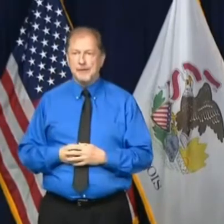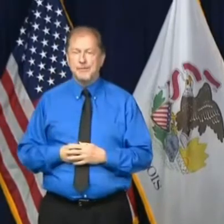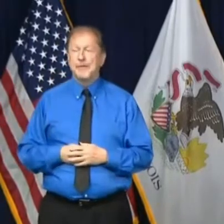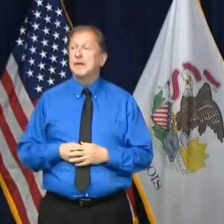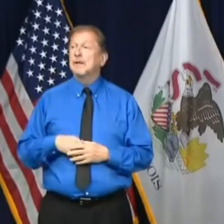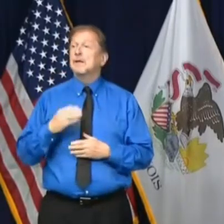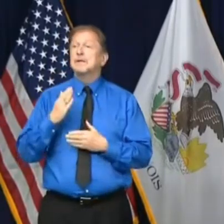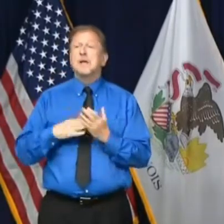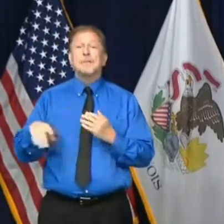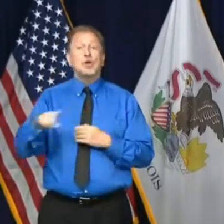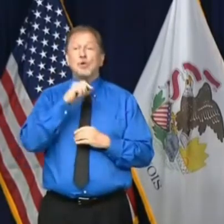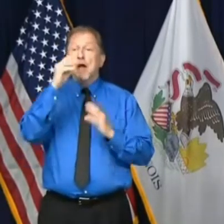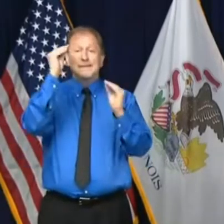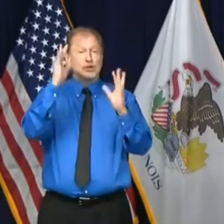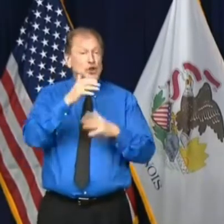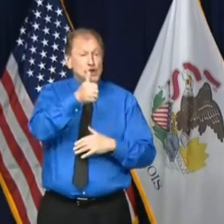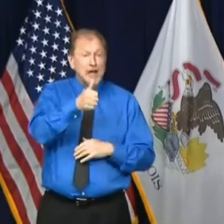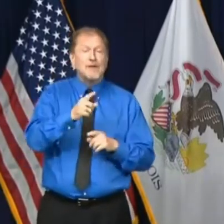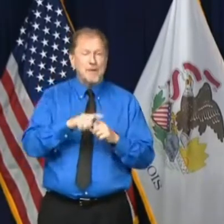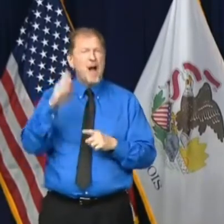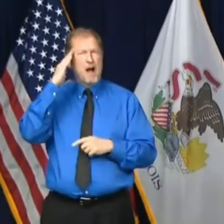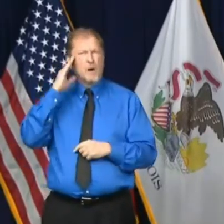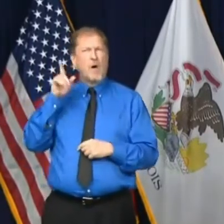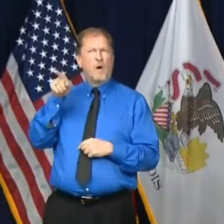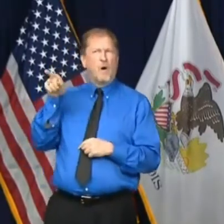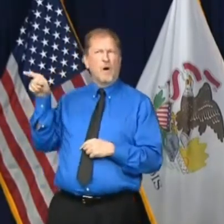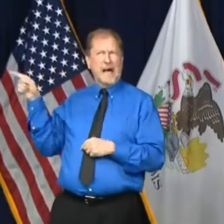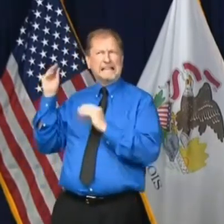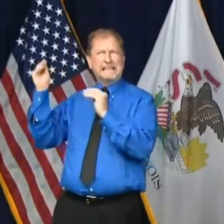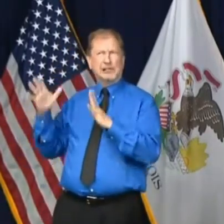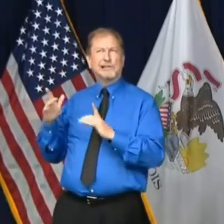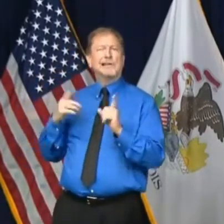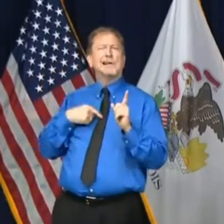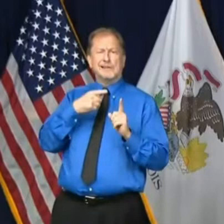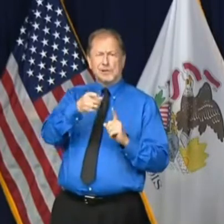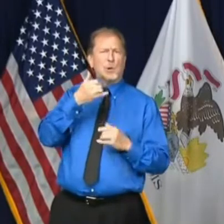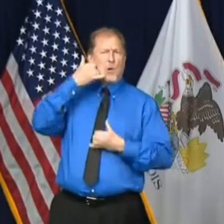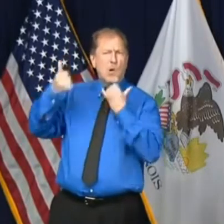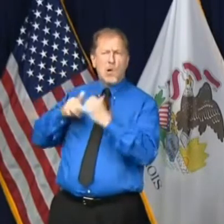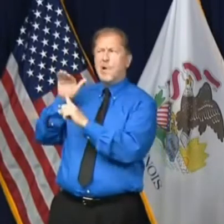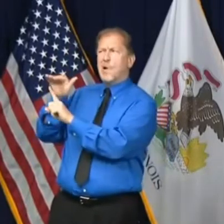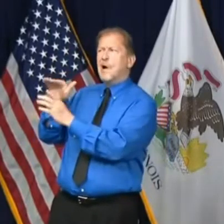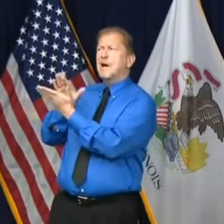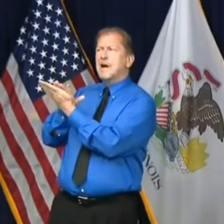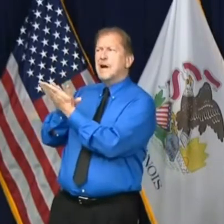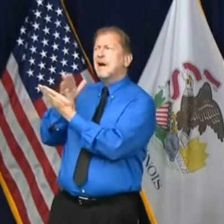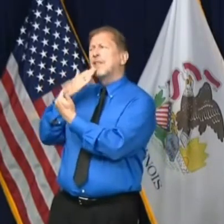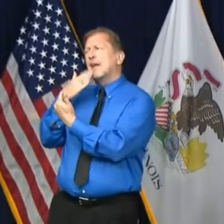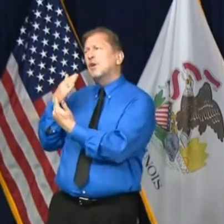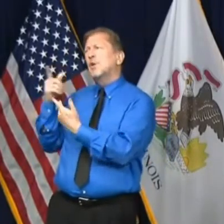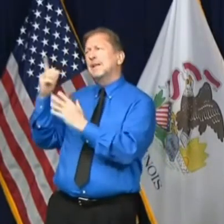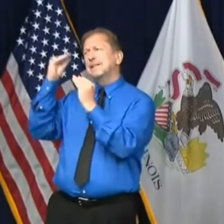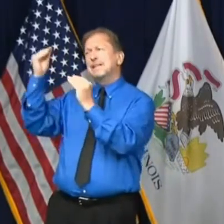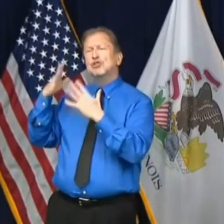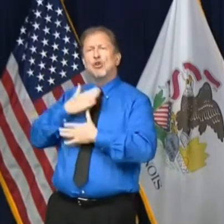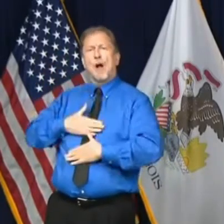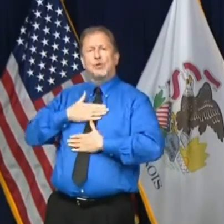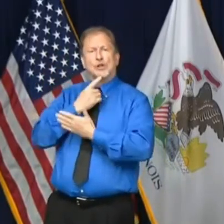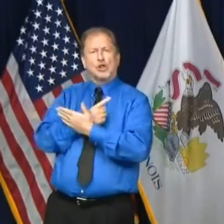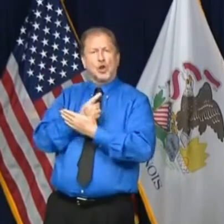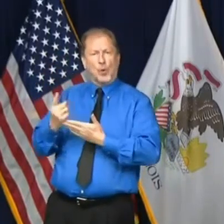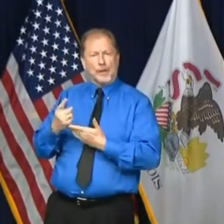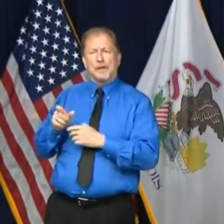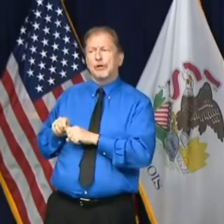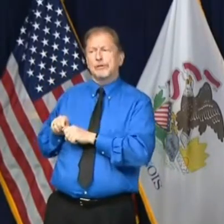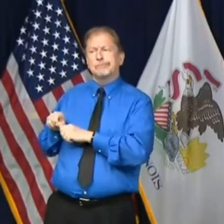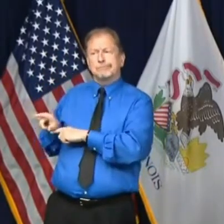teacher, but you know one, I hope you'll take a moment to thank them today, call them, send them a note online.